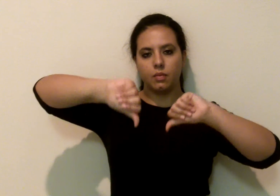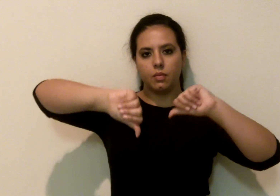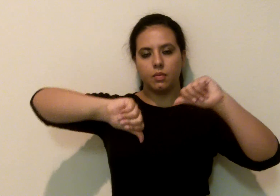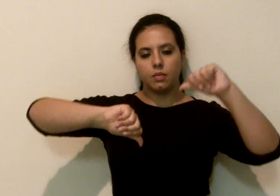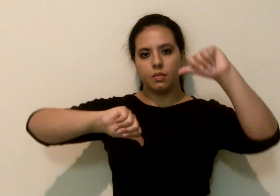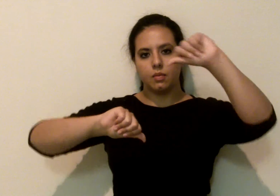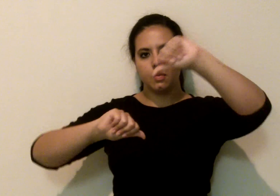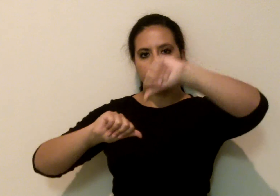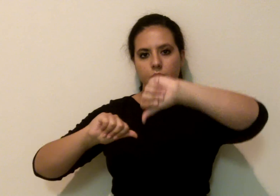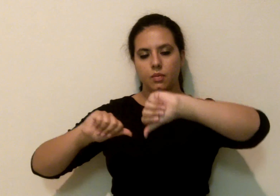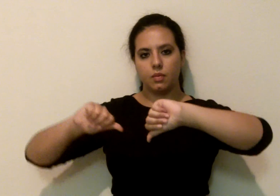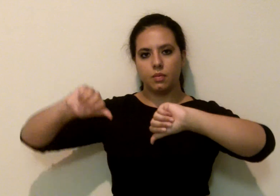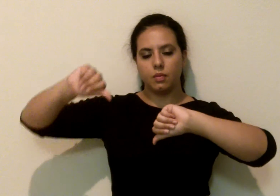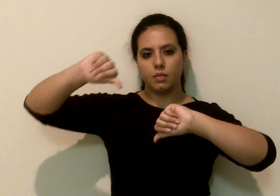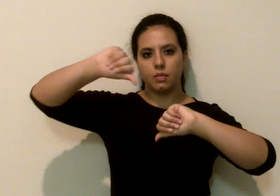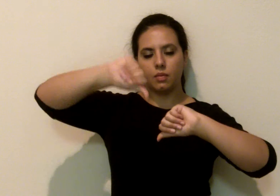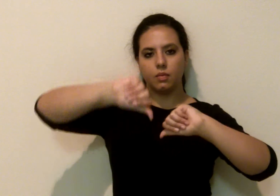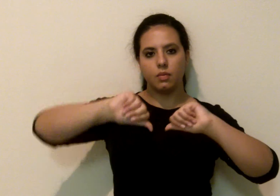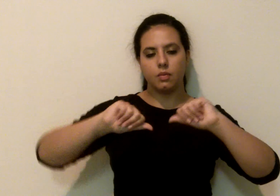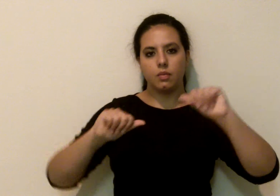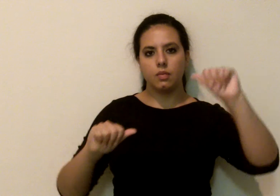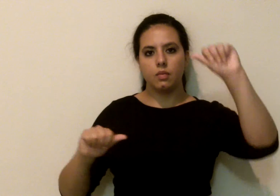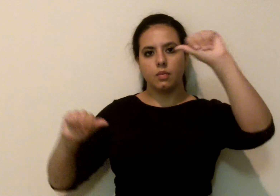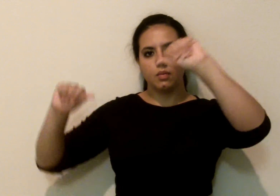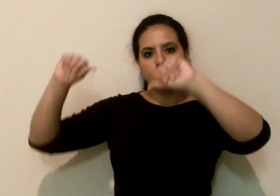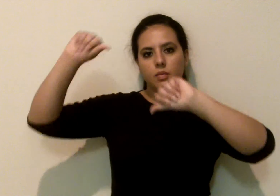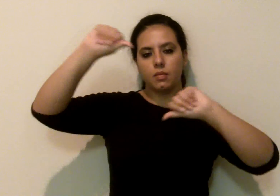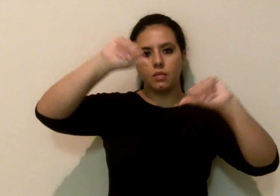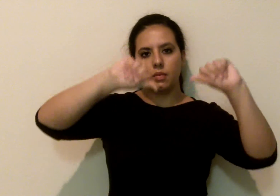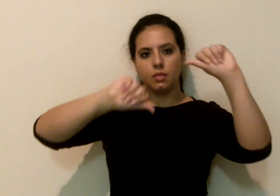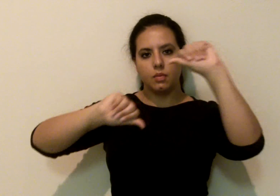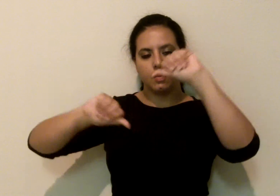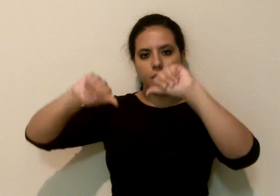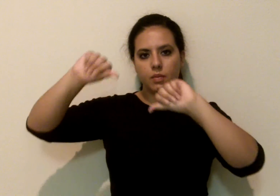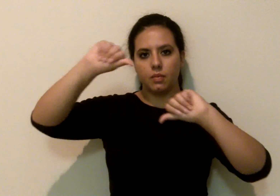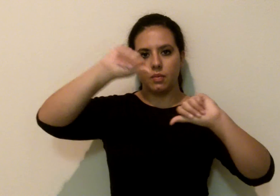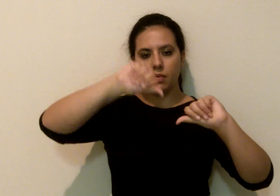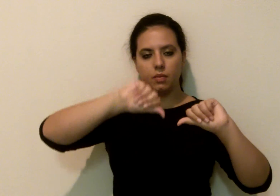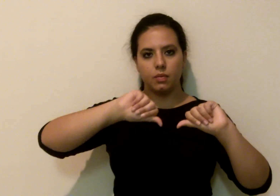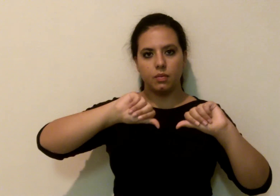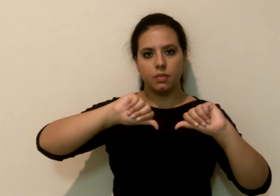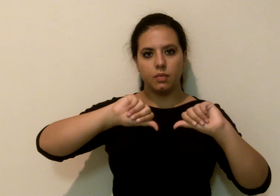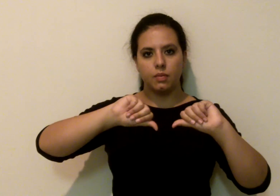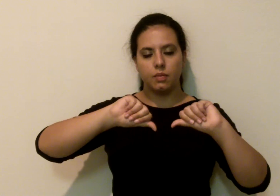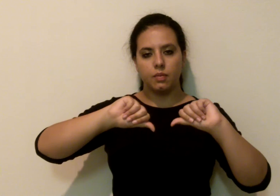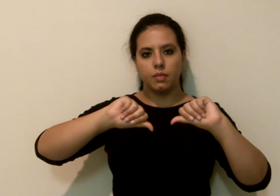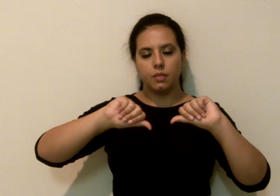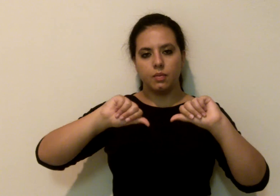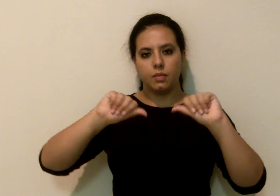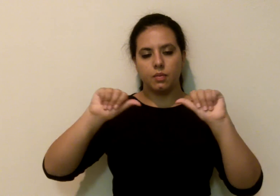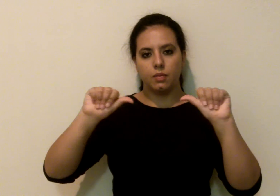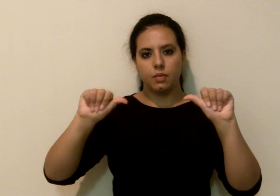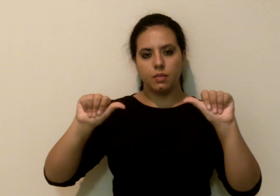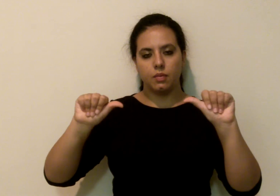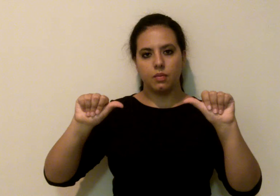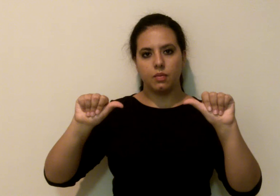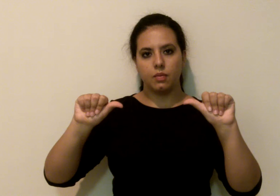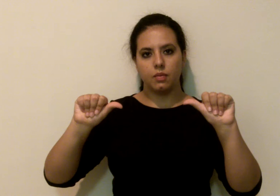beakers of whatever. So the sign is science. It's done with modified A's, not with